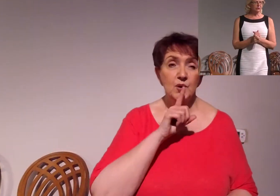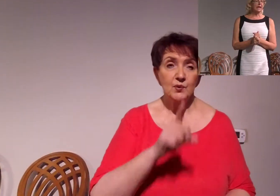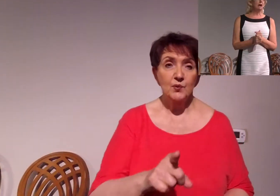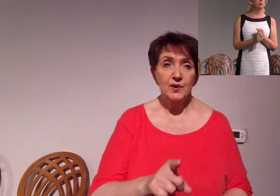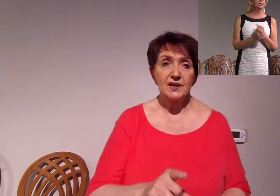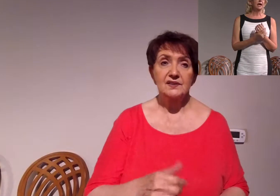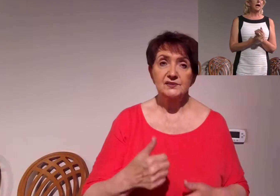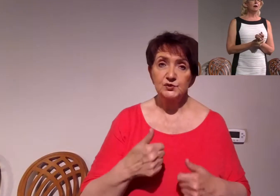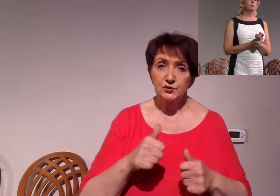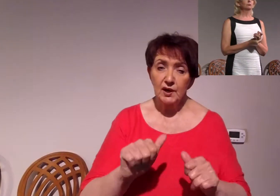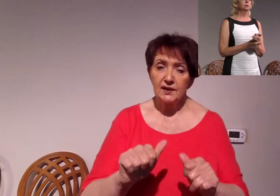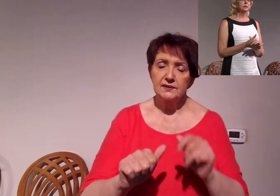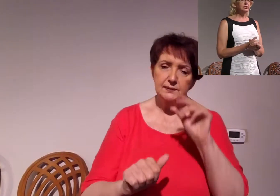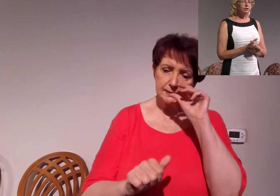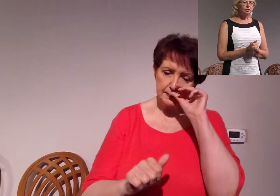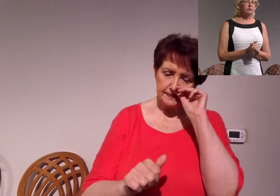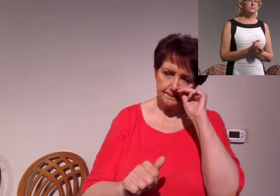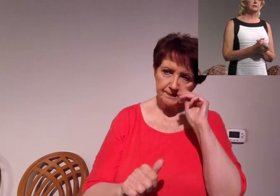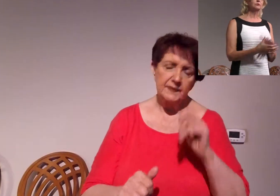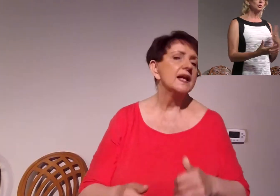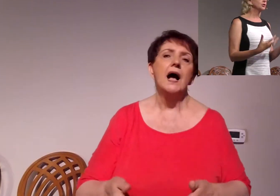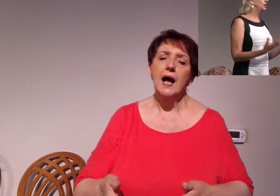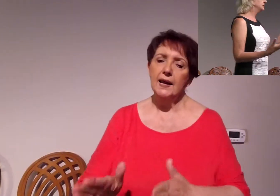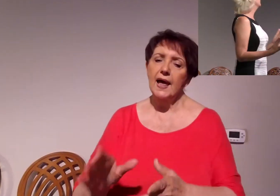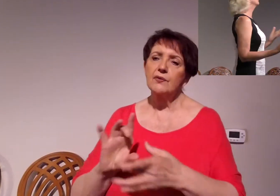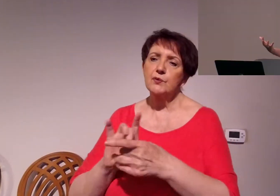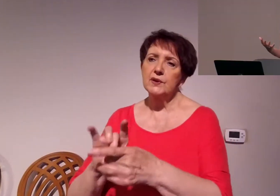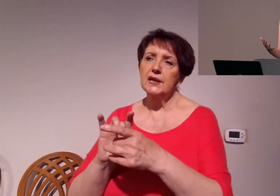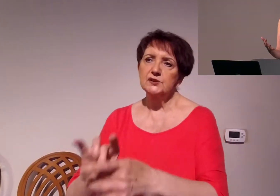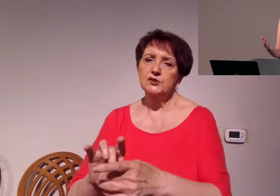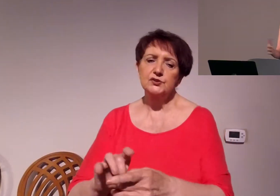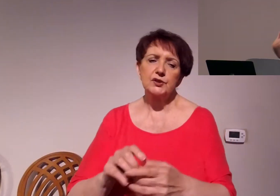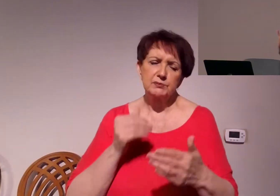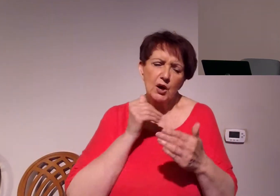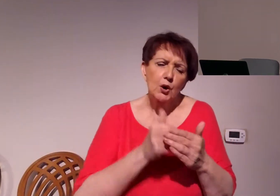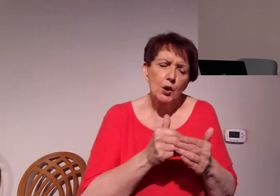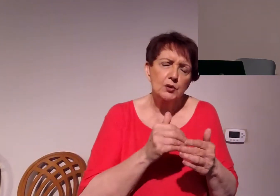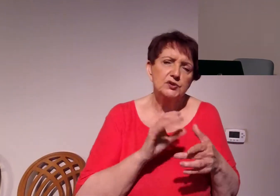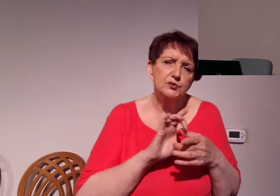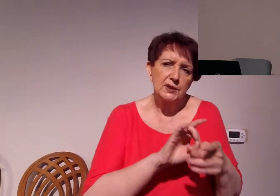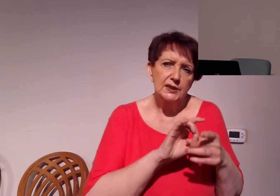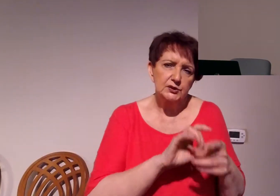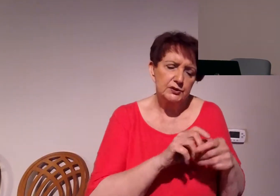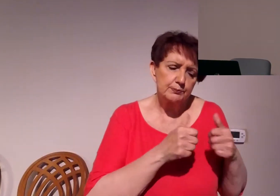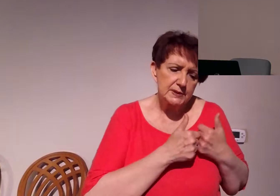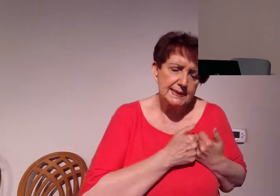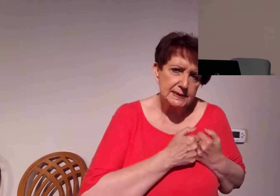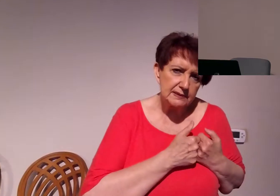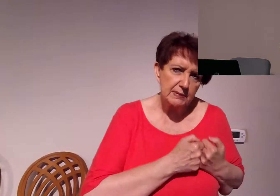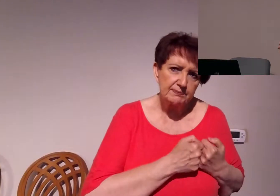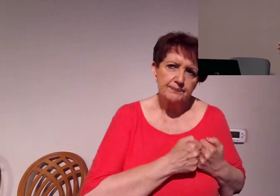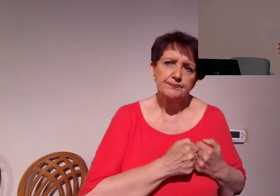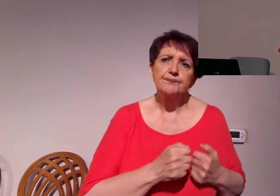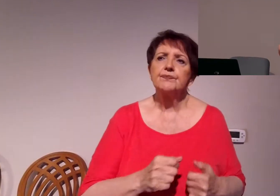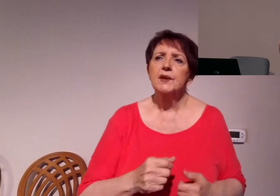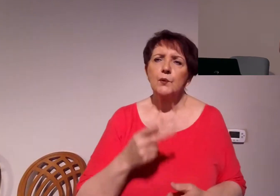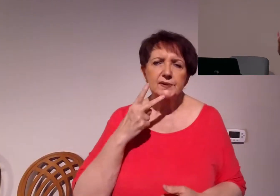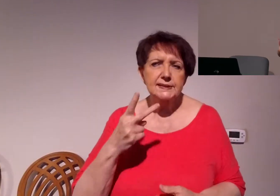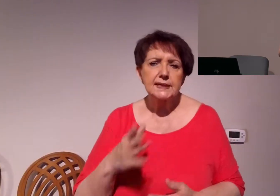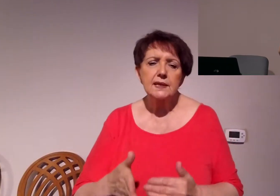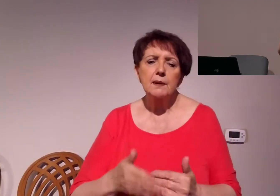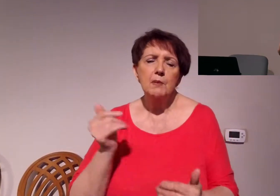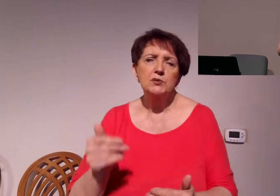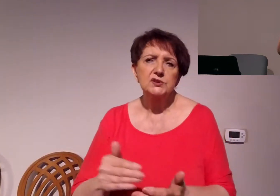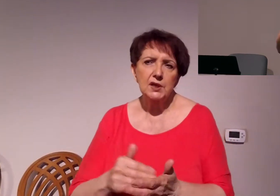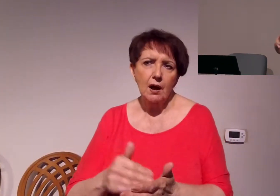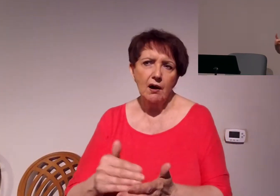to allowing our relationships, and of course our intimate relationships is where we're going to see it the most, where we have the most ability